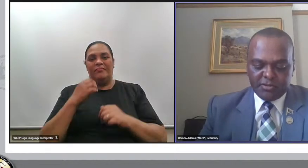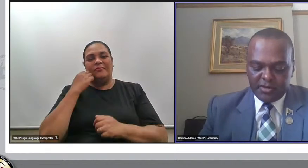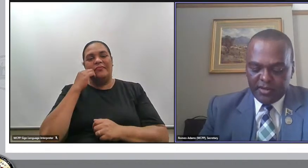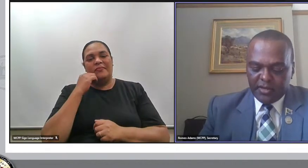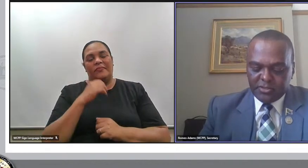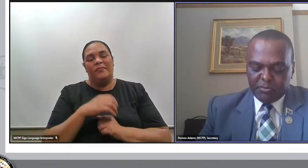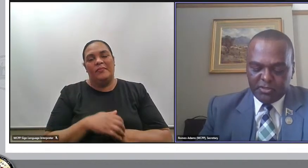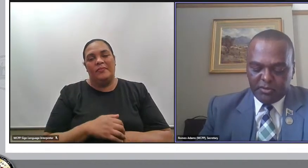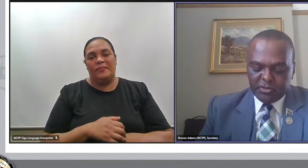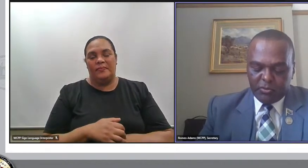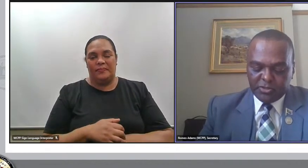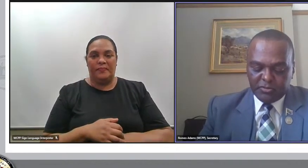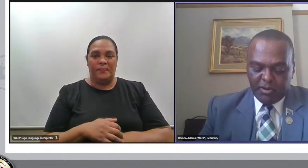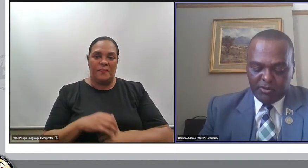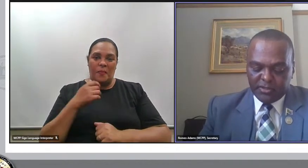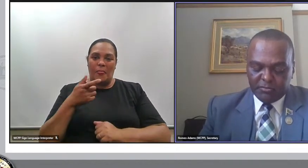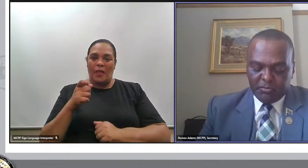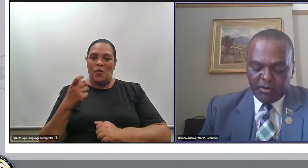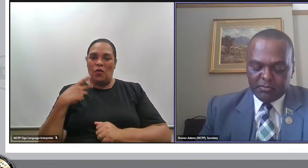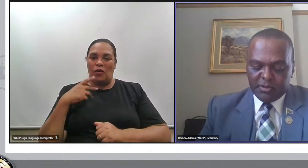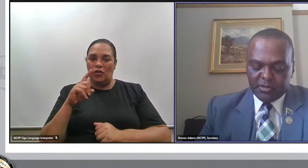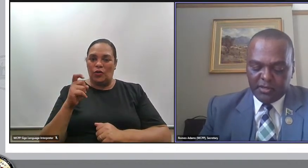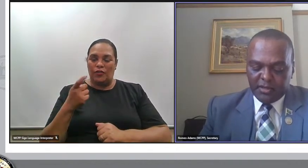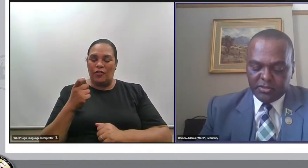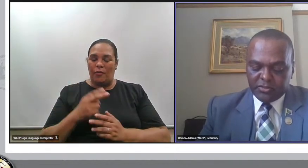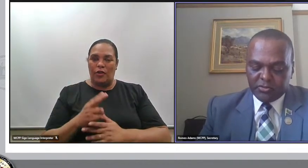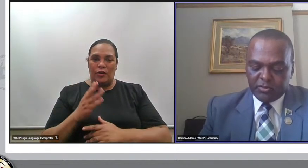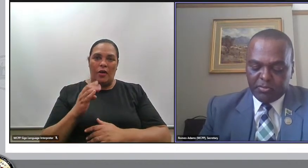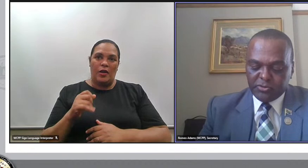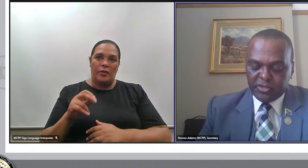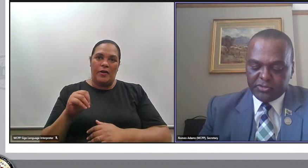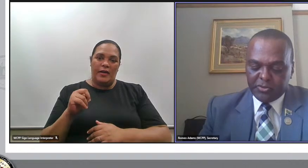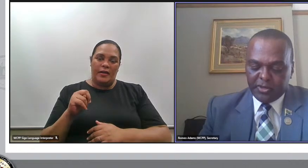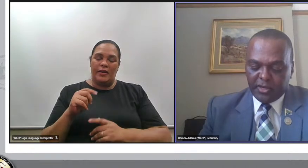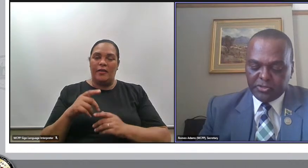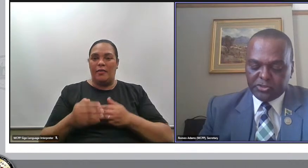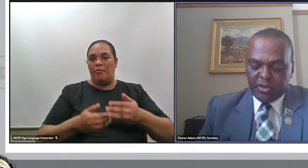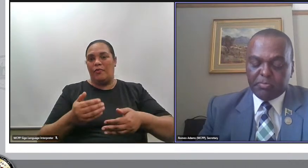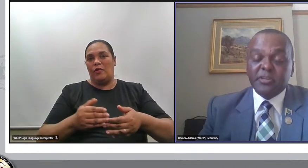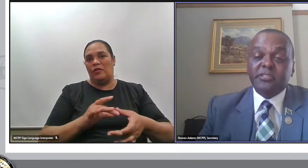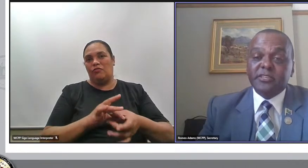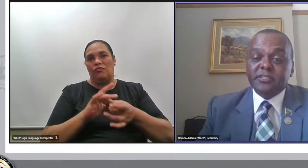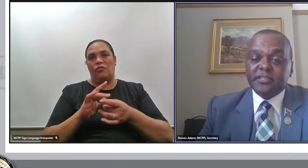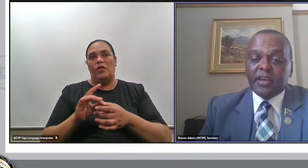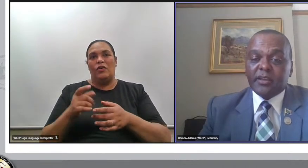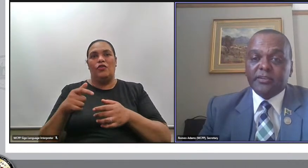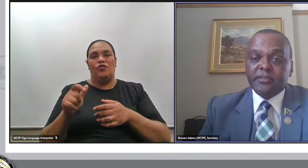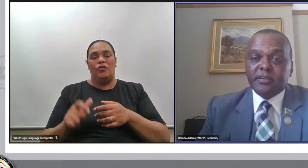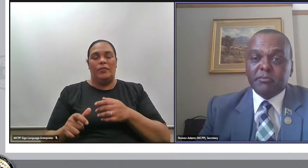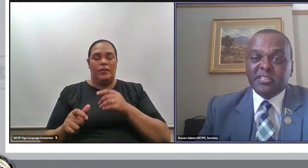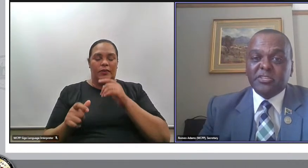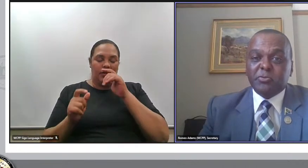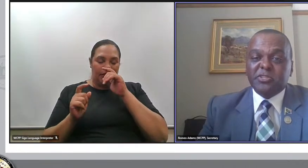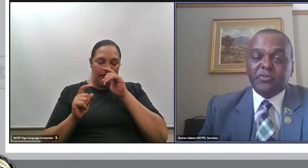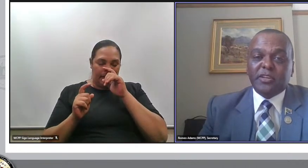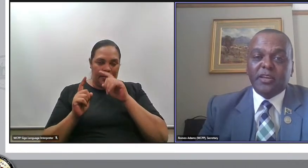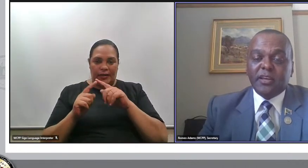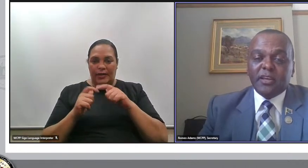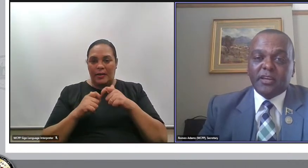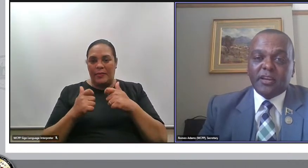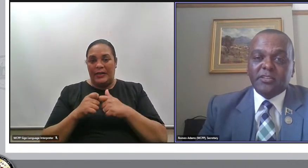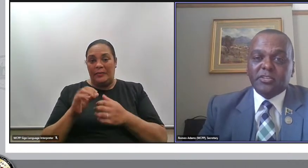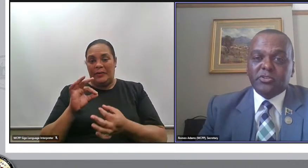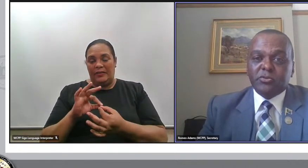Apologies, Chairperson. Chairperson, there was a question by Honourable Bartman related to the process to engage chairpersons and committees